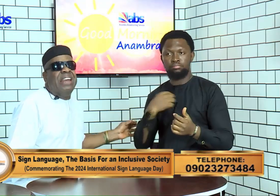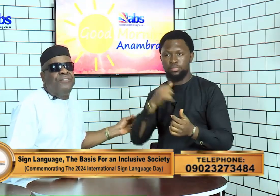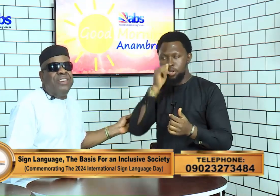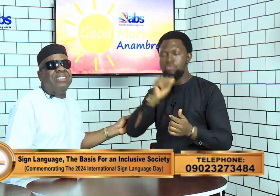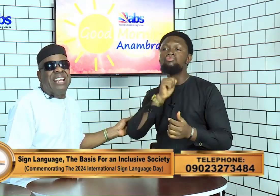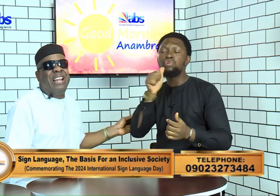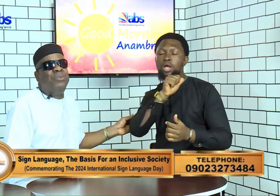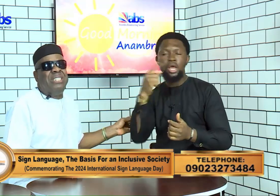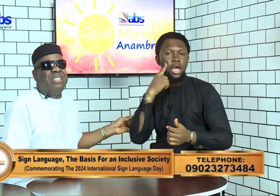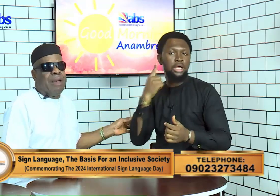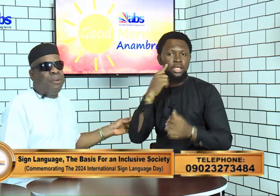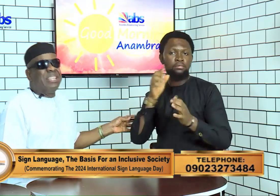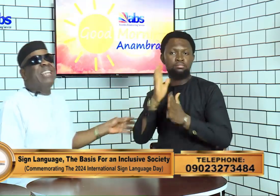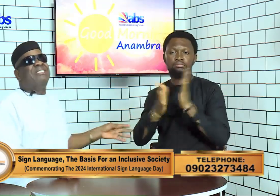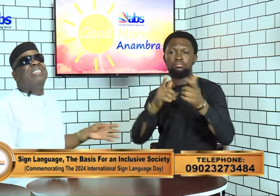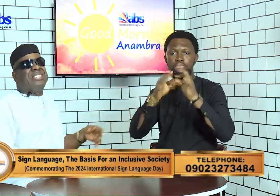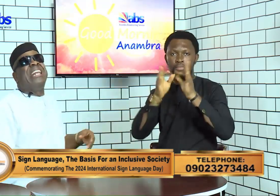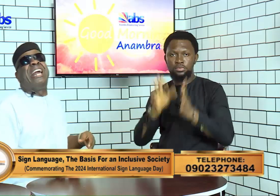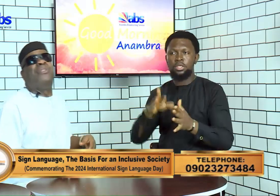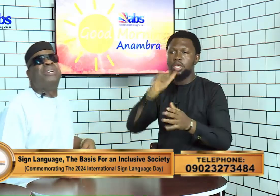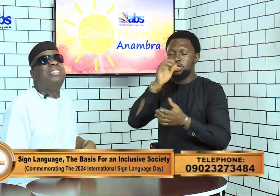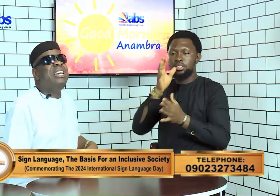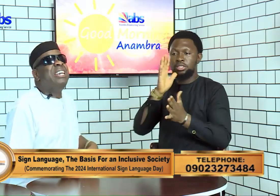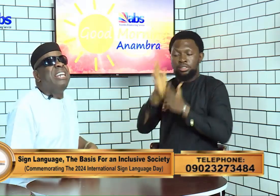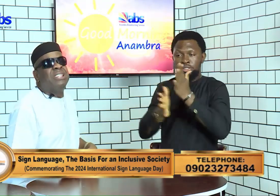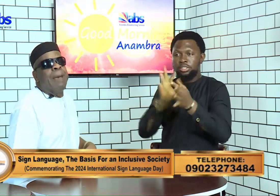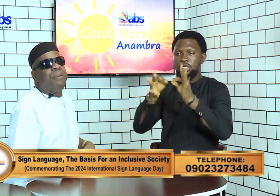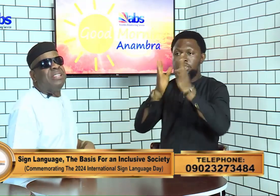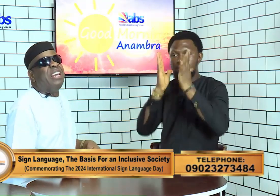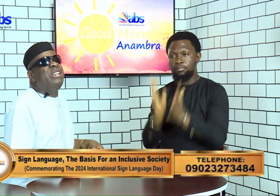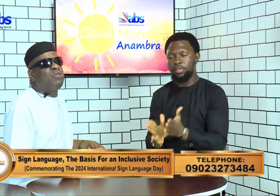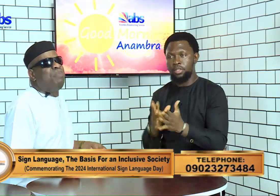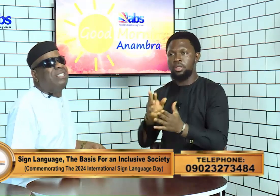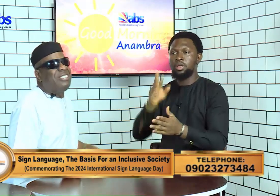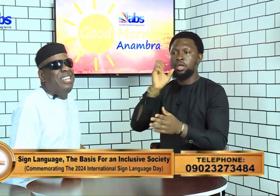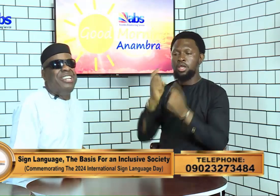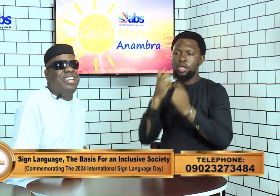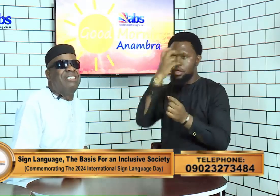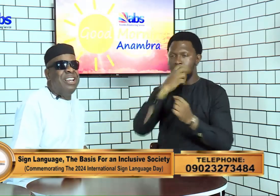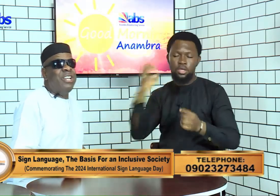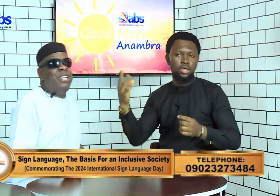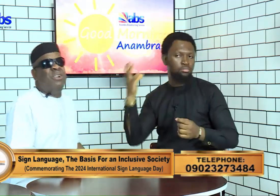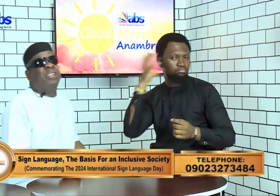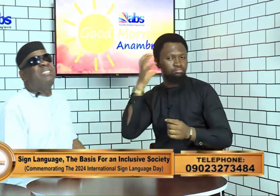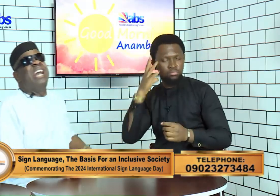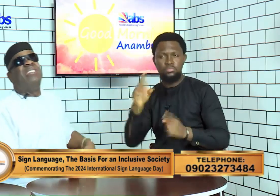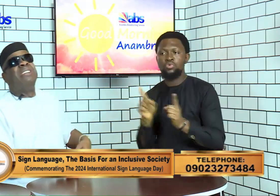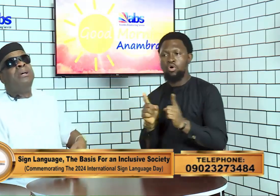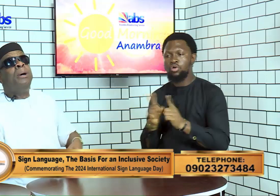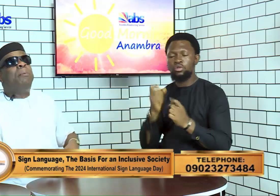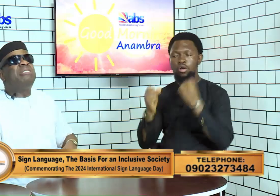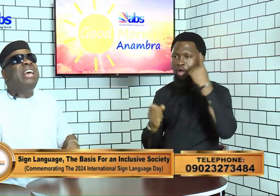a deaf sign language interpreter. He's a sign language interpreter. He speaks, he hears, he